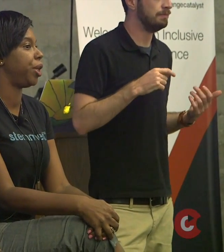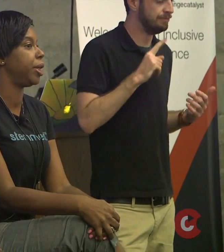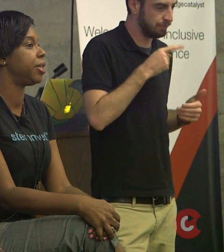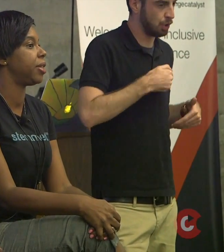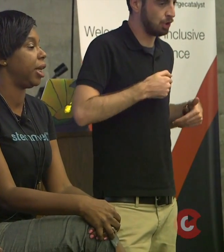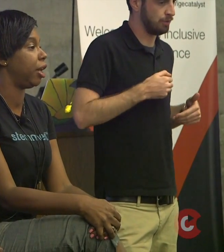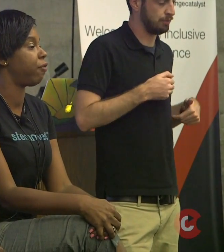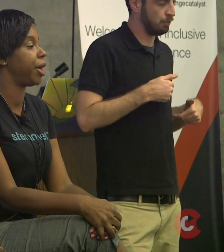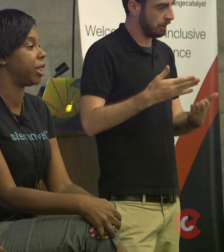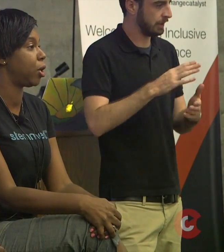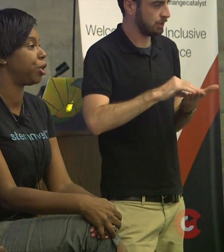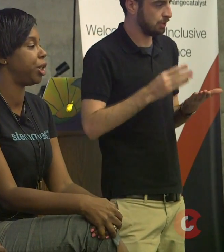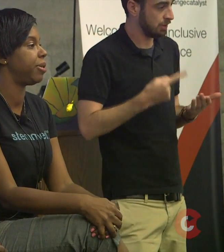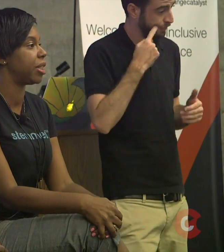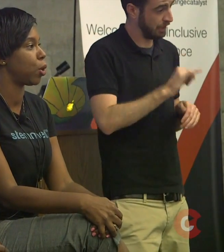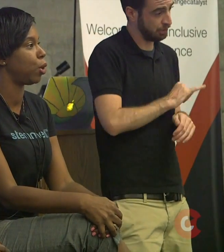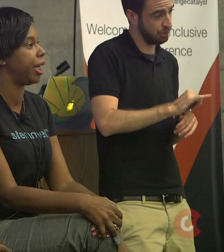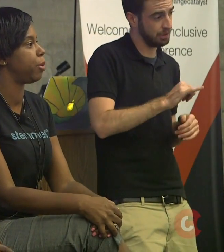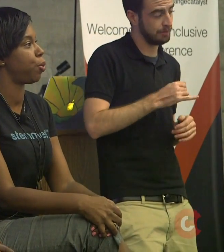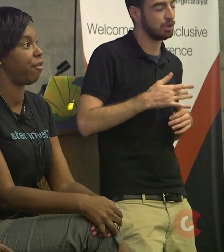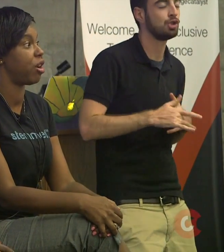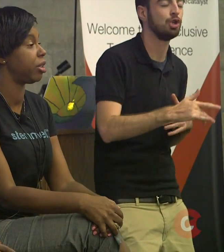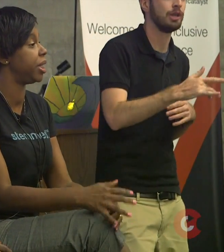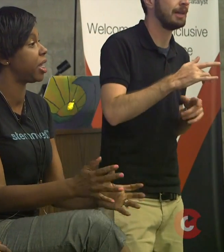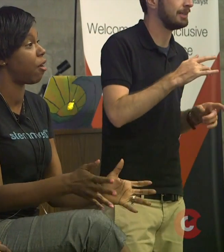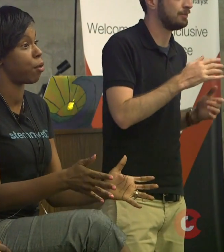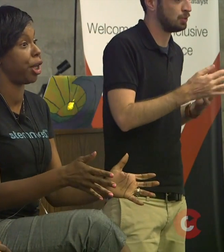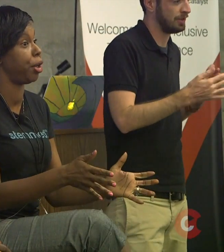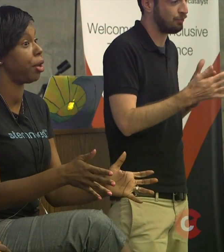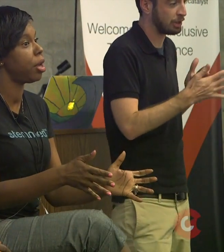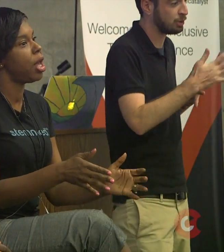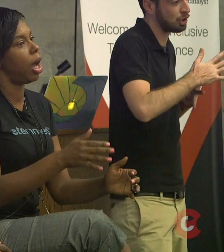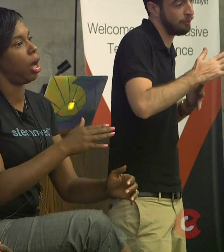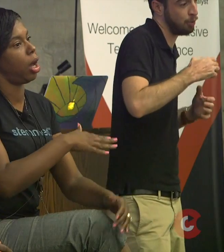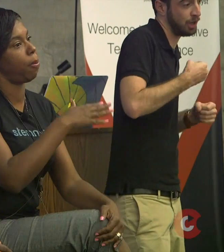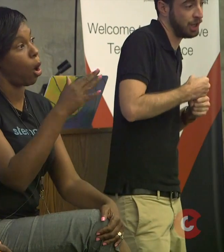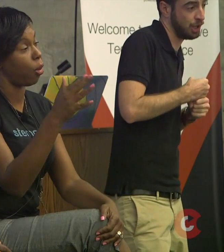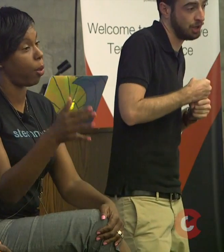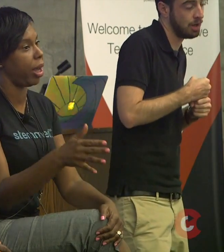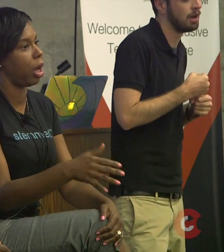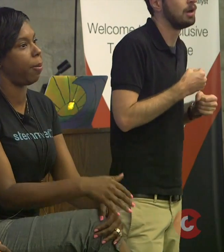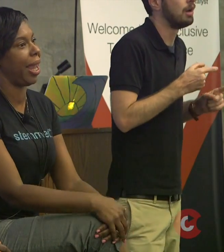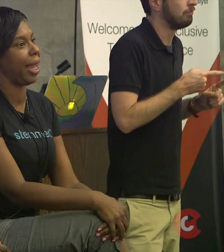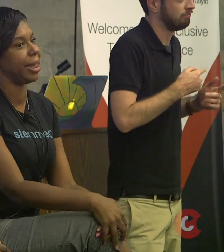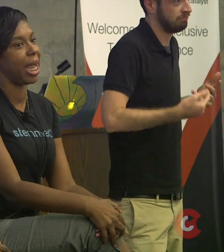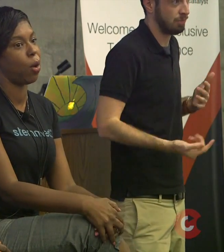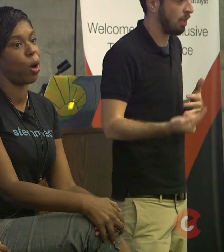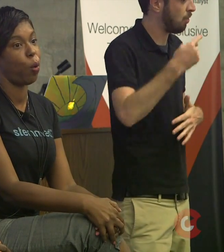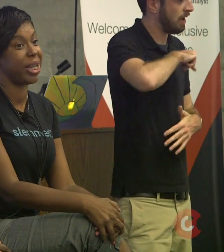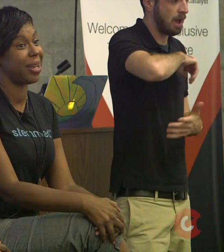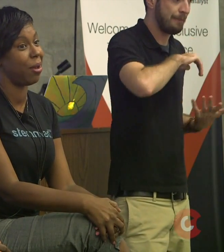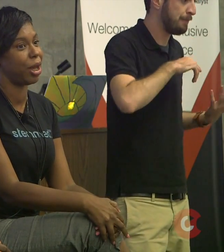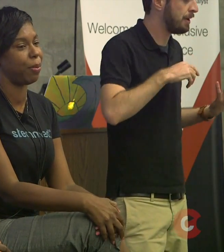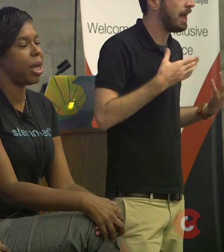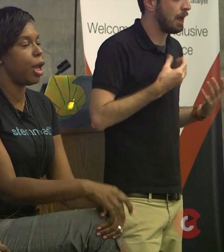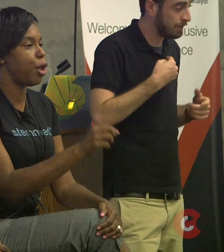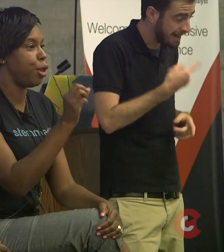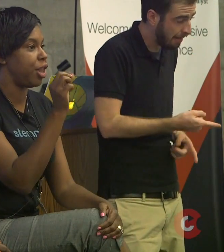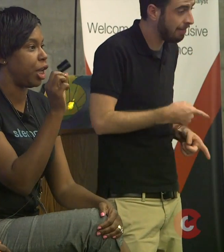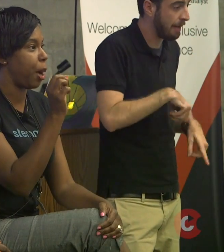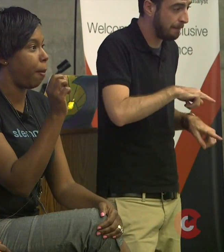bringing students in for internships as early as between freshman and sophomore year, all the way up. And we tell